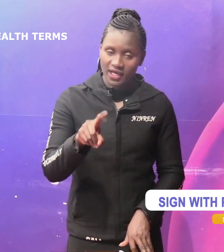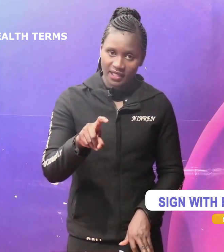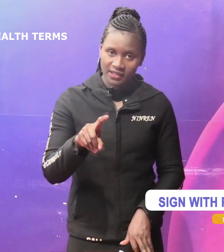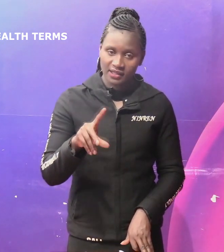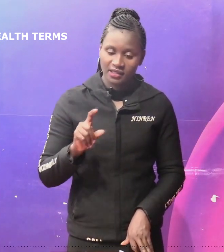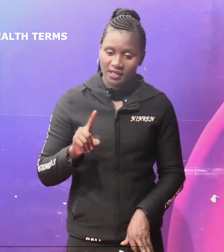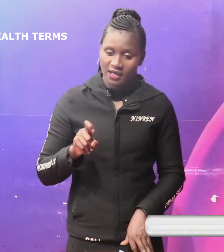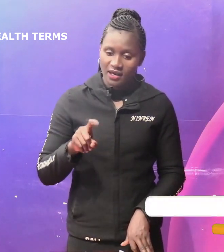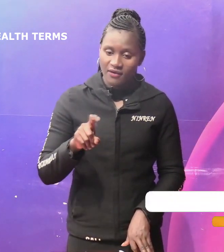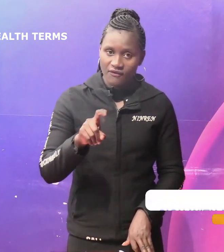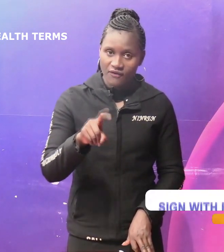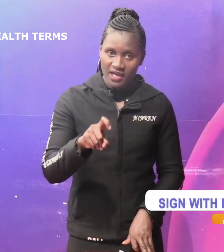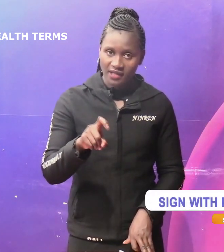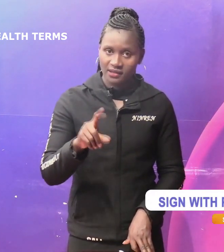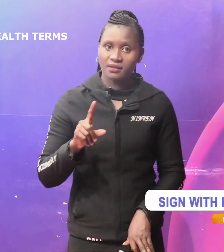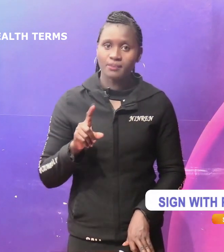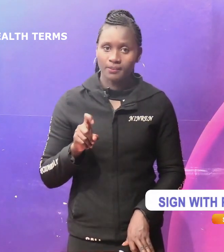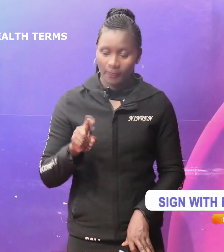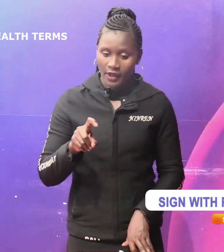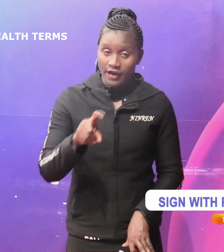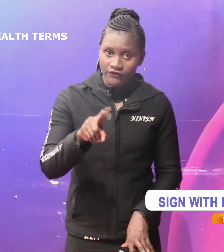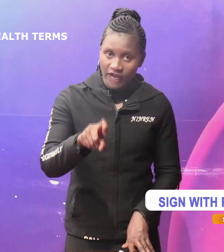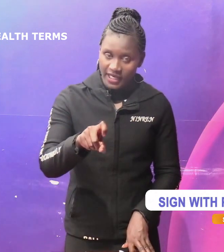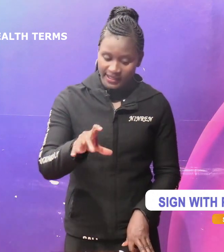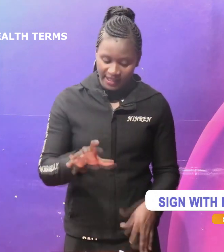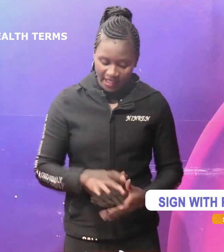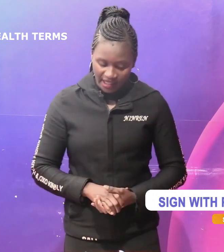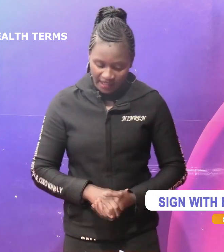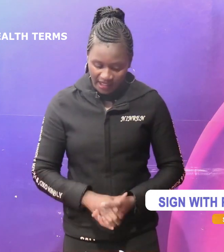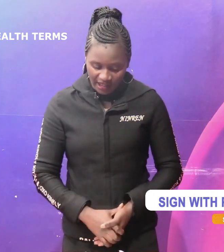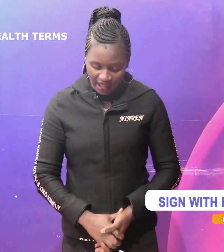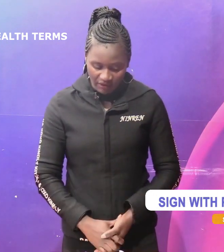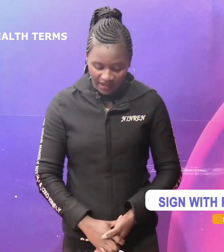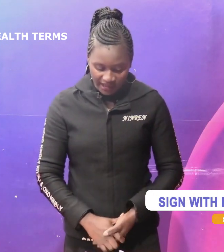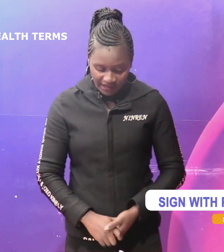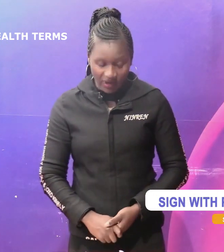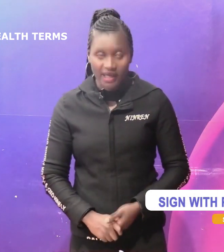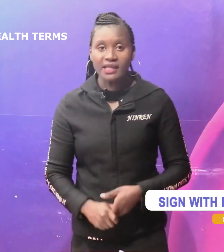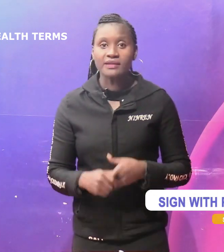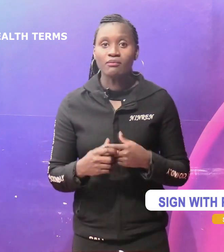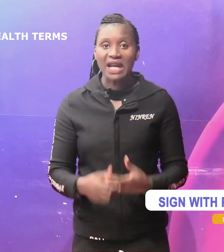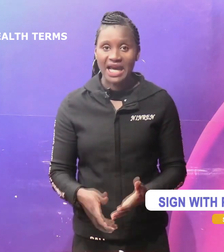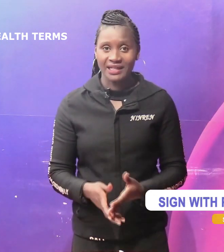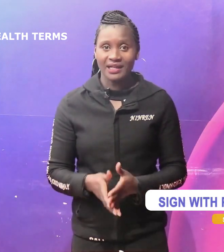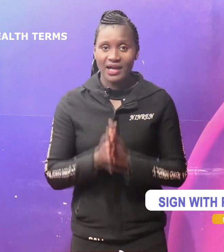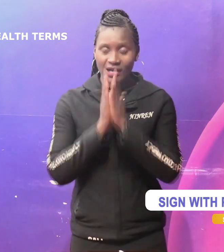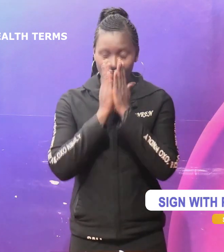Virus, virus, virus. And then our next word is blood. How do we